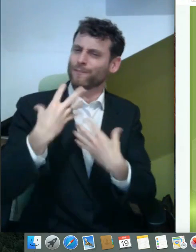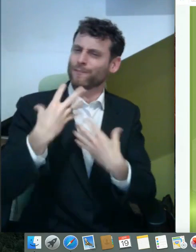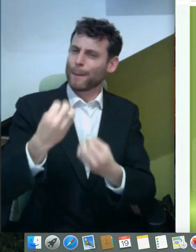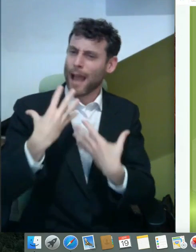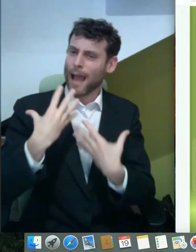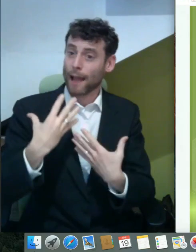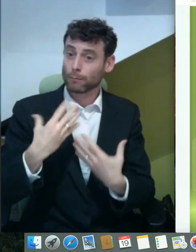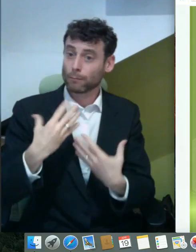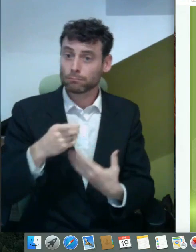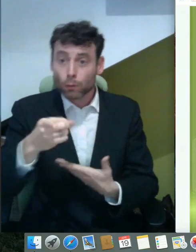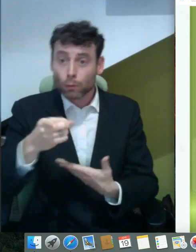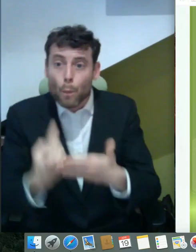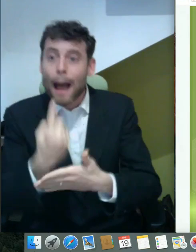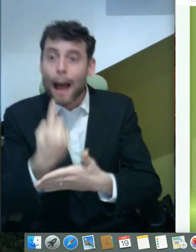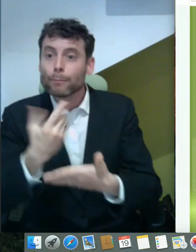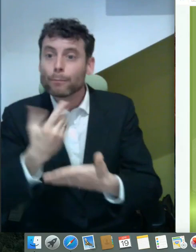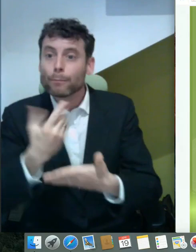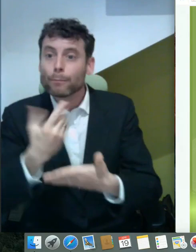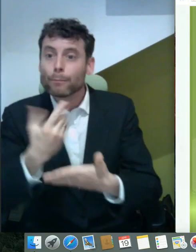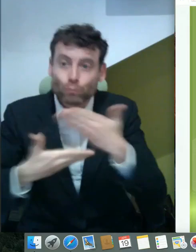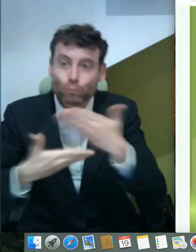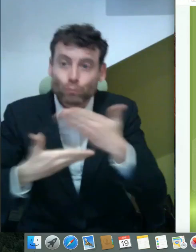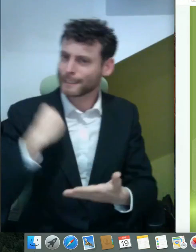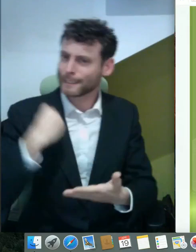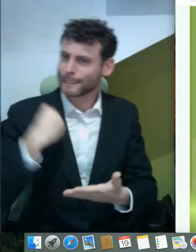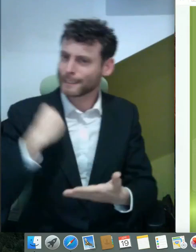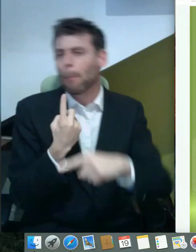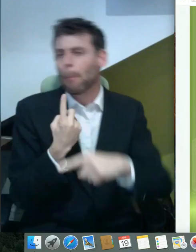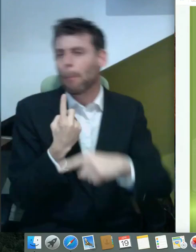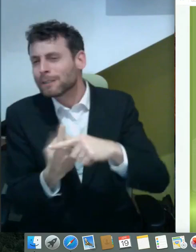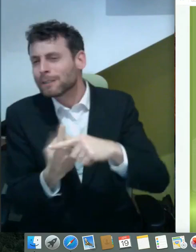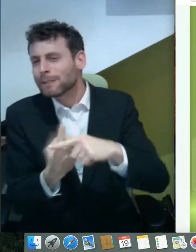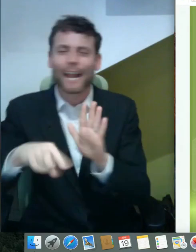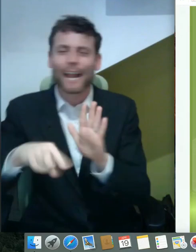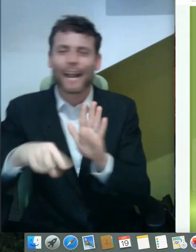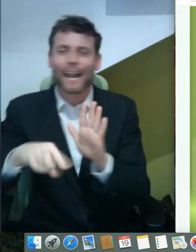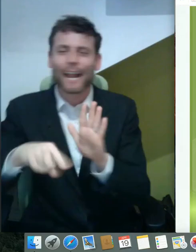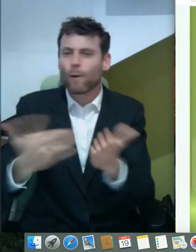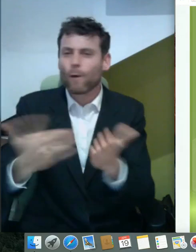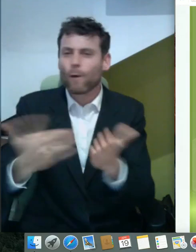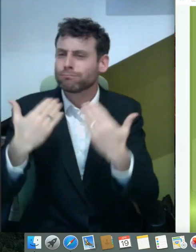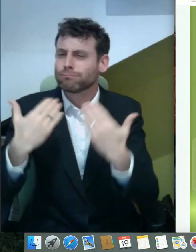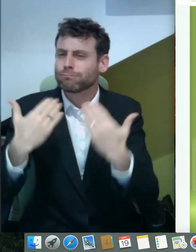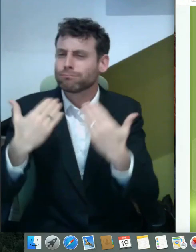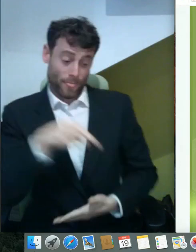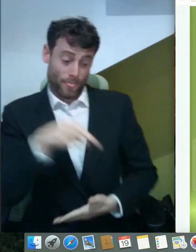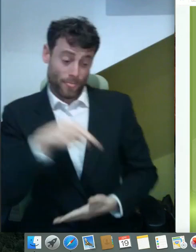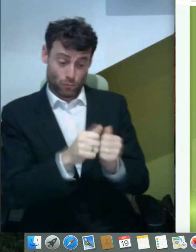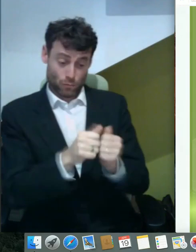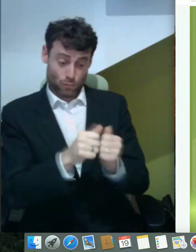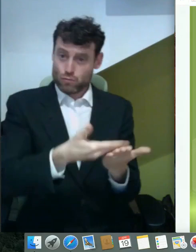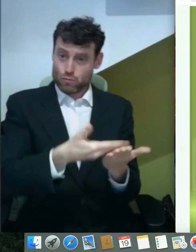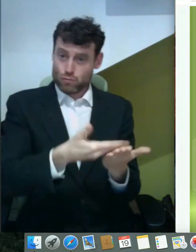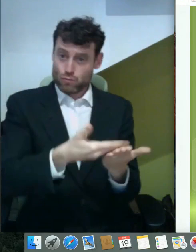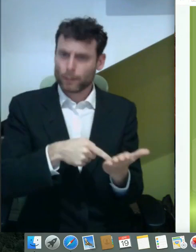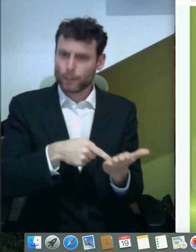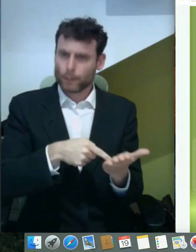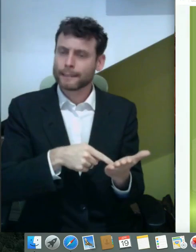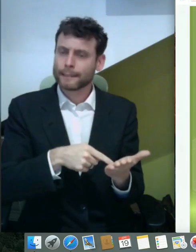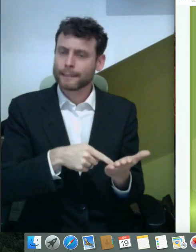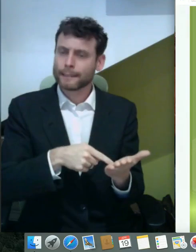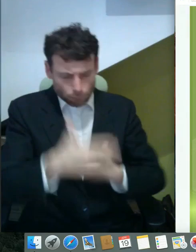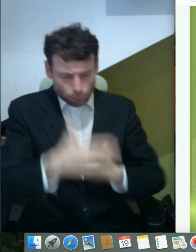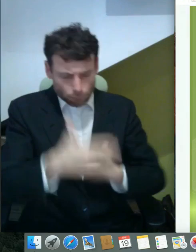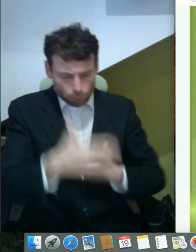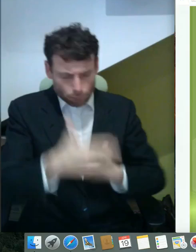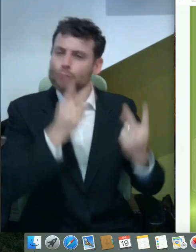know your stories, your feedback, positive or negative. This is a live document. It will be reviewed.